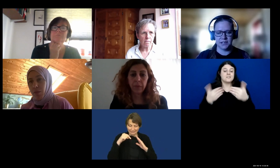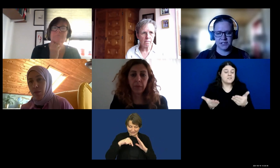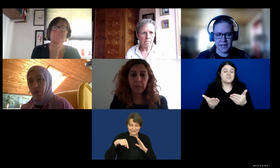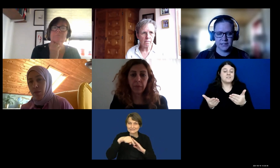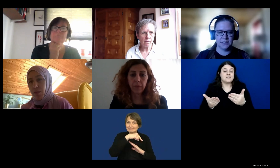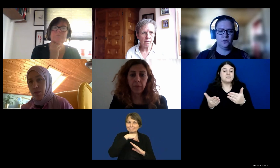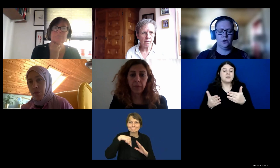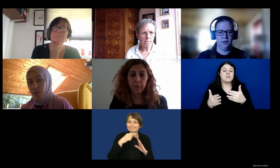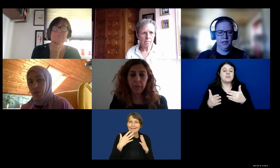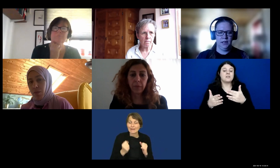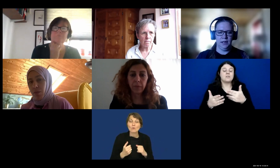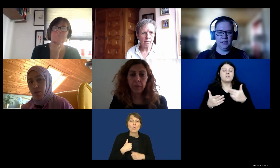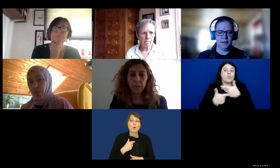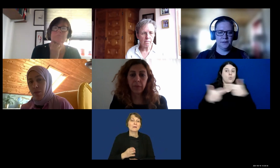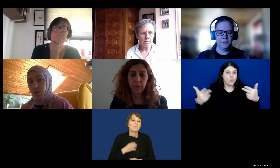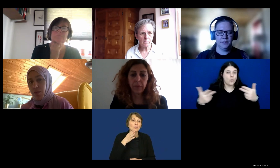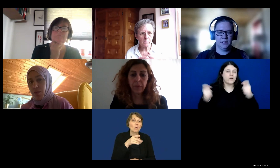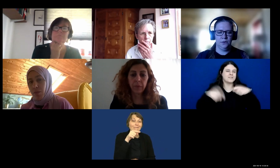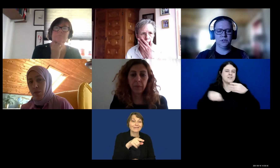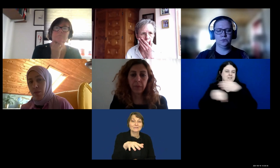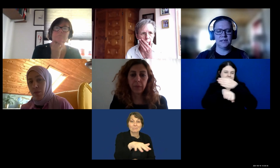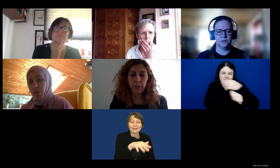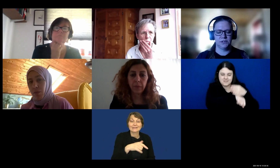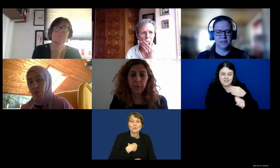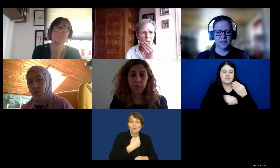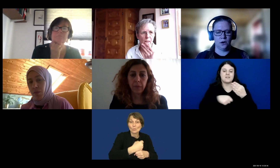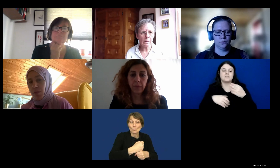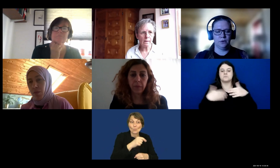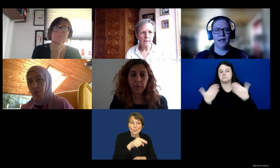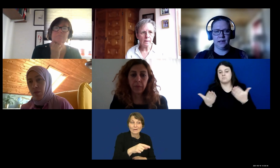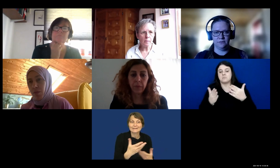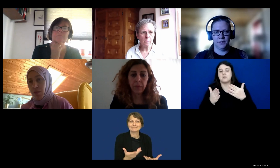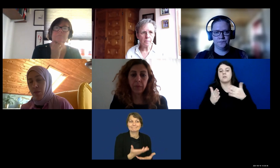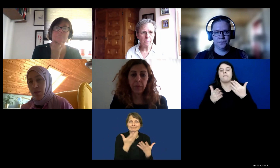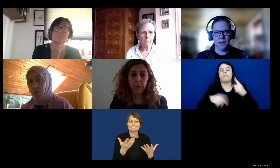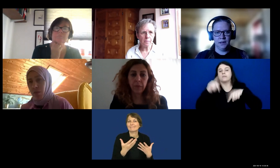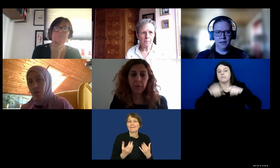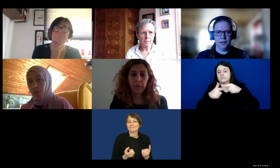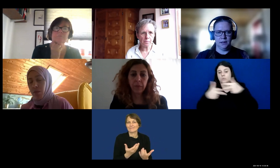facility I attend, or what the resources are where I live.